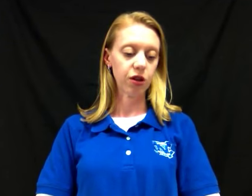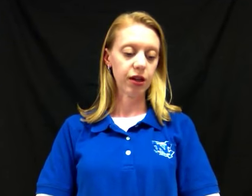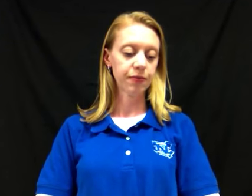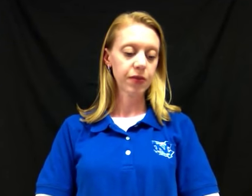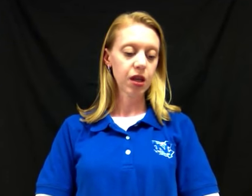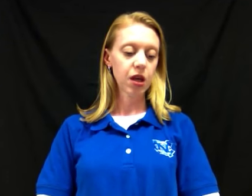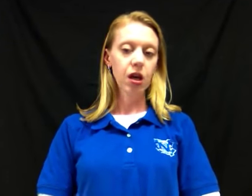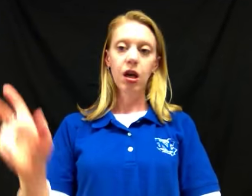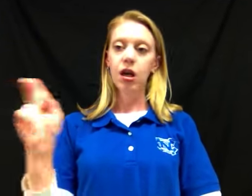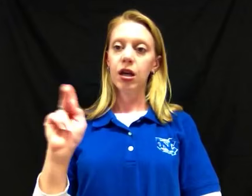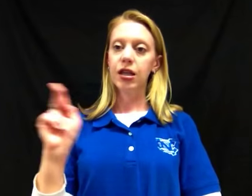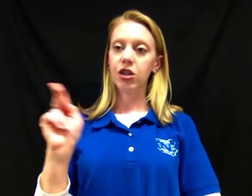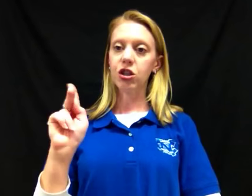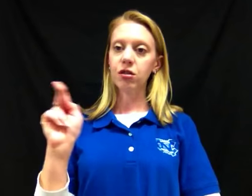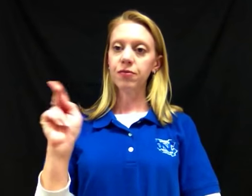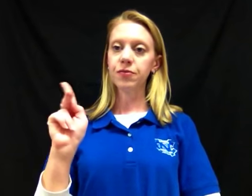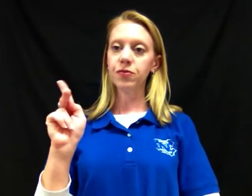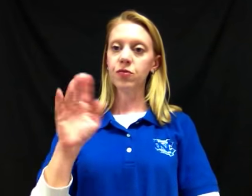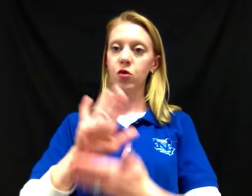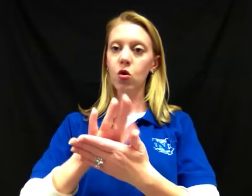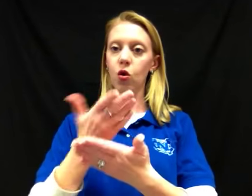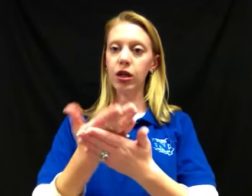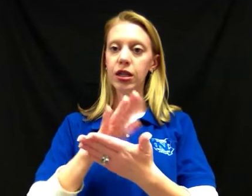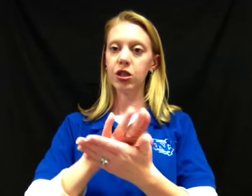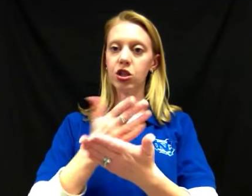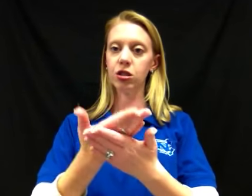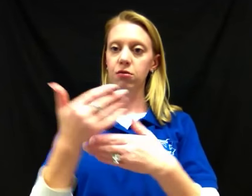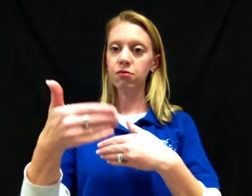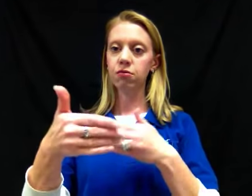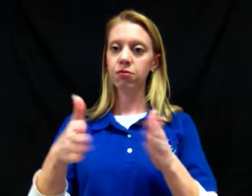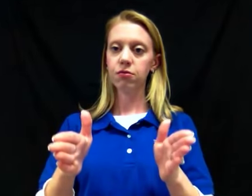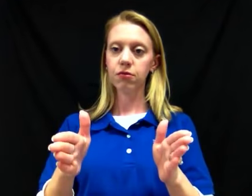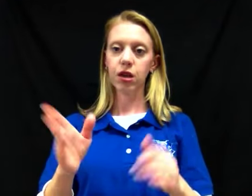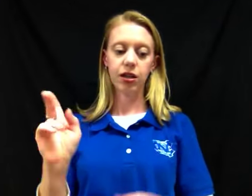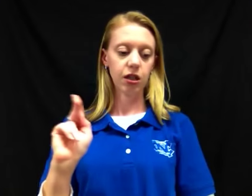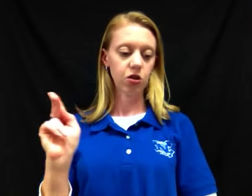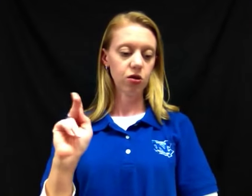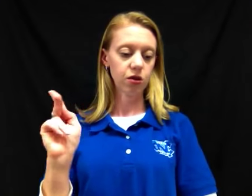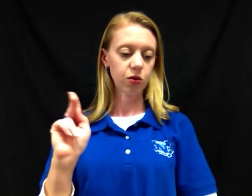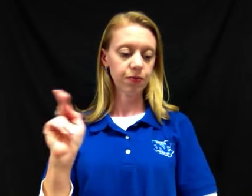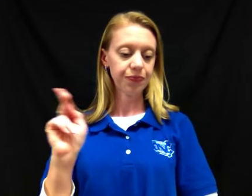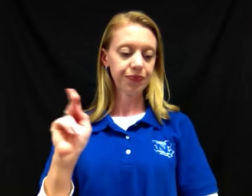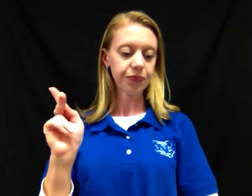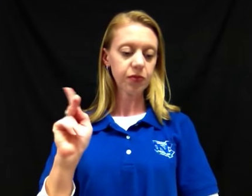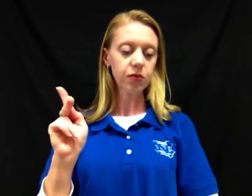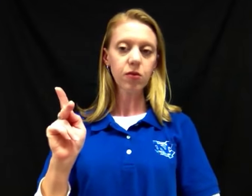line. Kitchen, or kitchen. I tend to use this one.